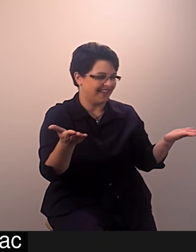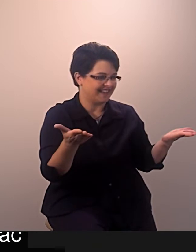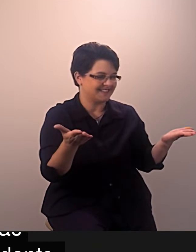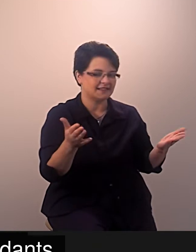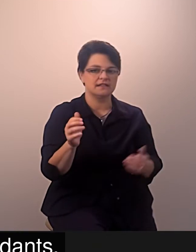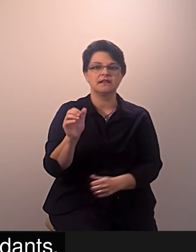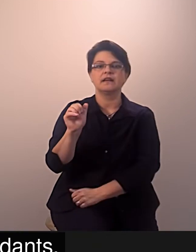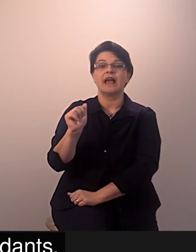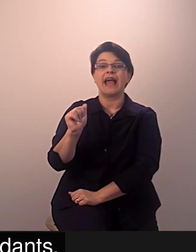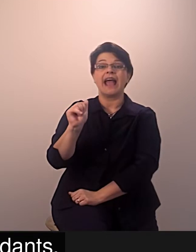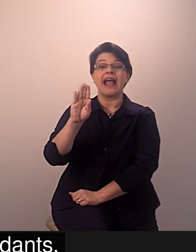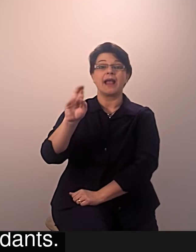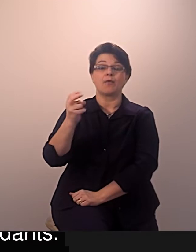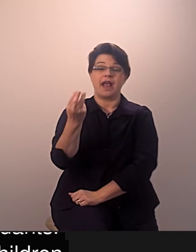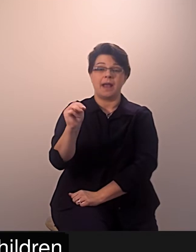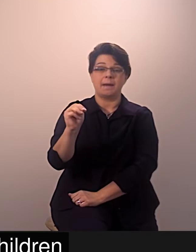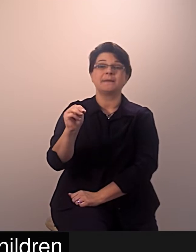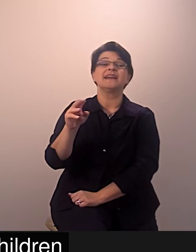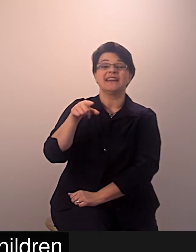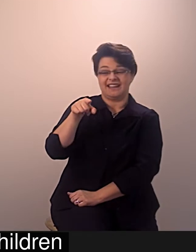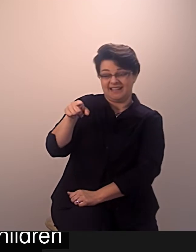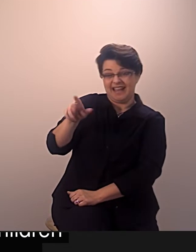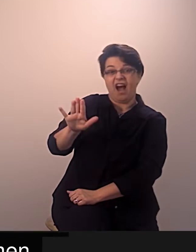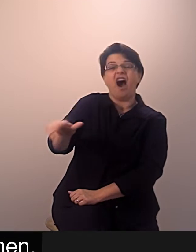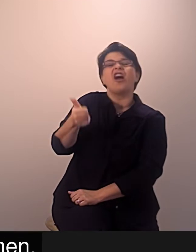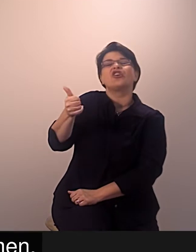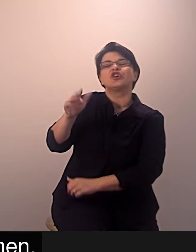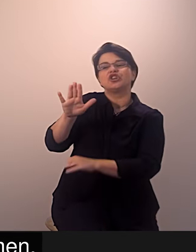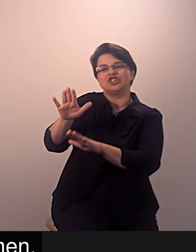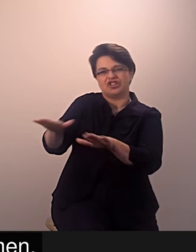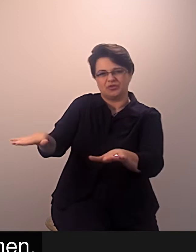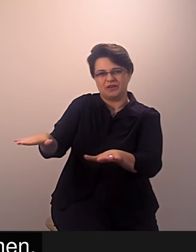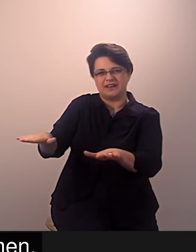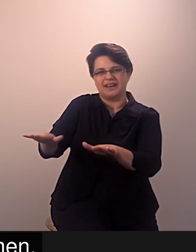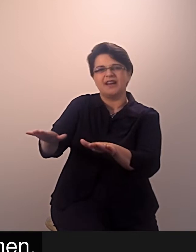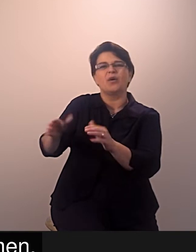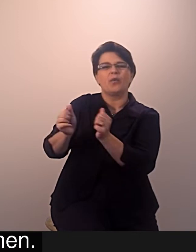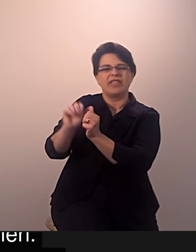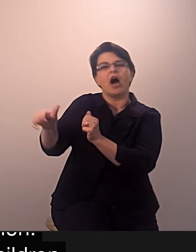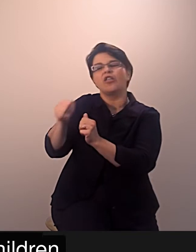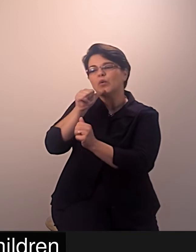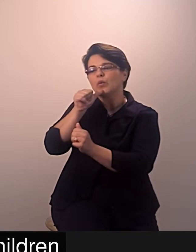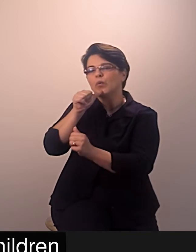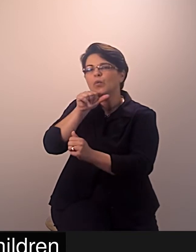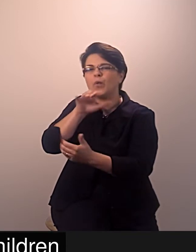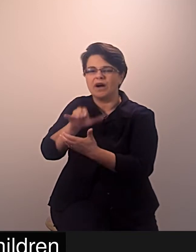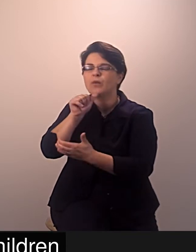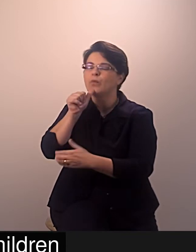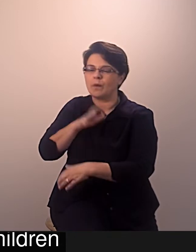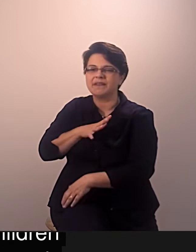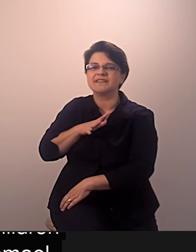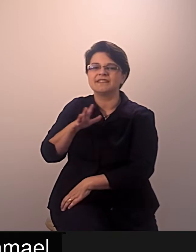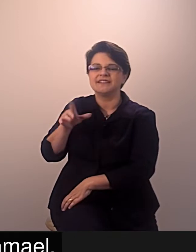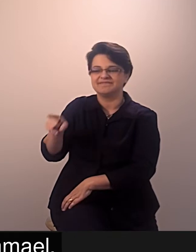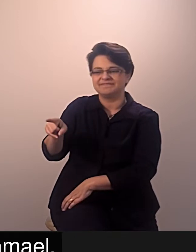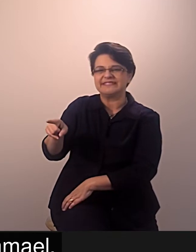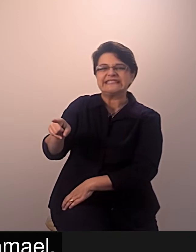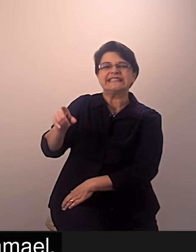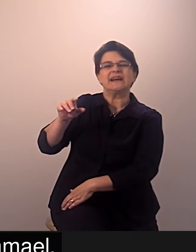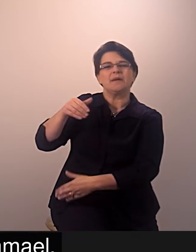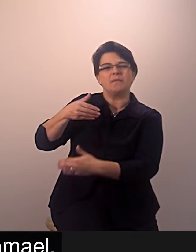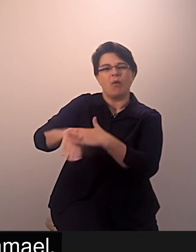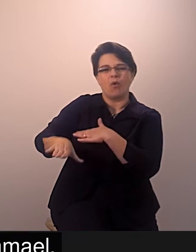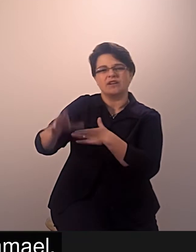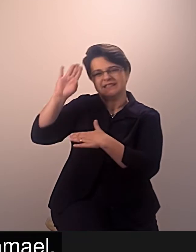Abraham had children by other women. One of those children was named Ishmael. He became the father of the